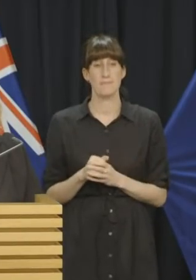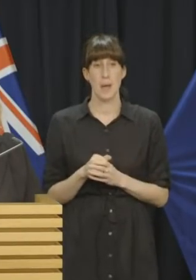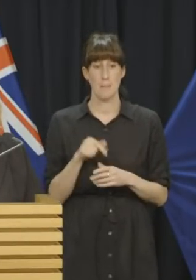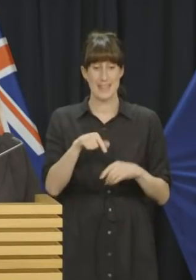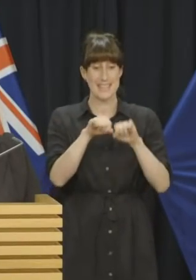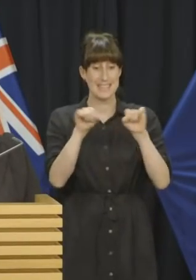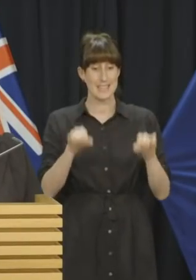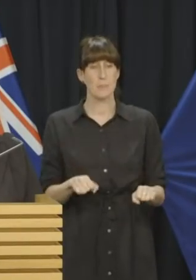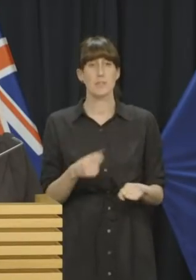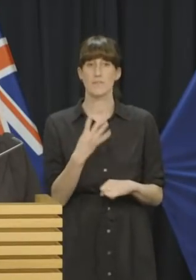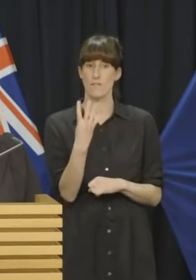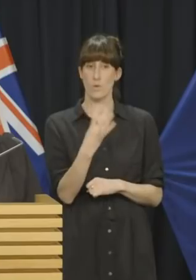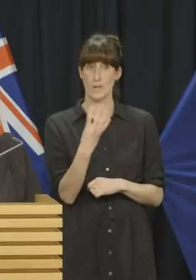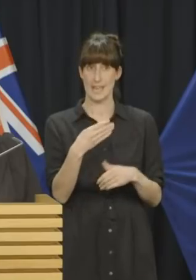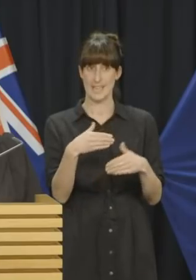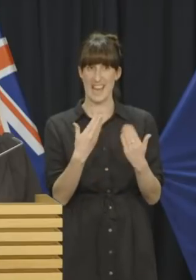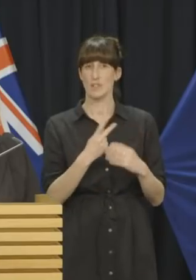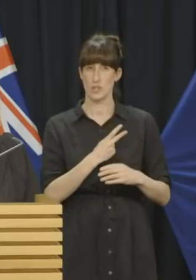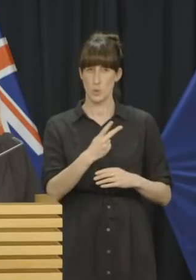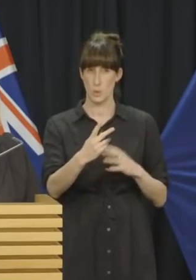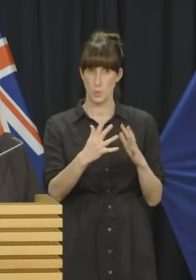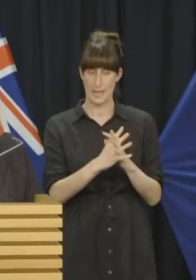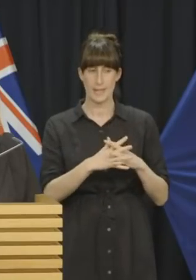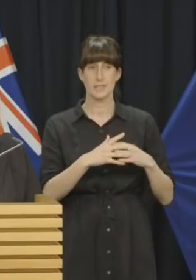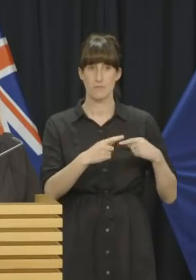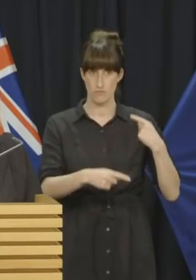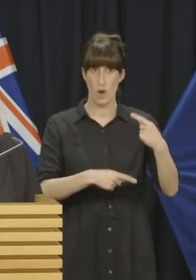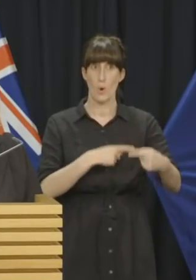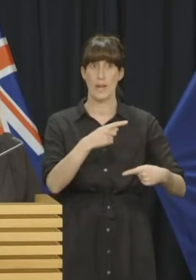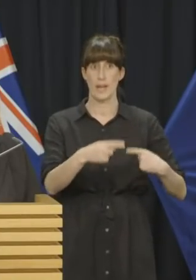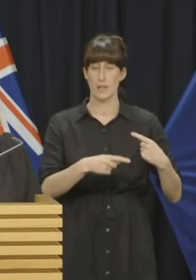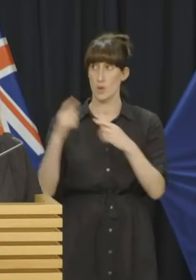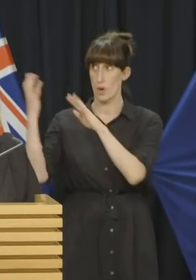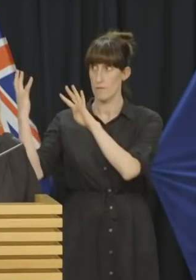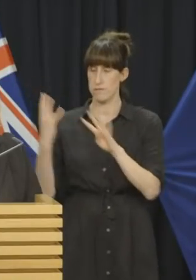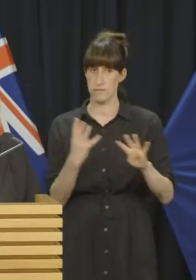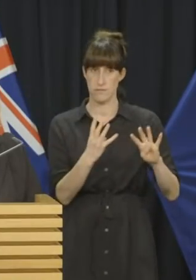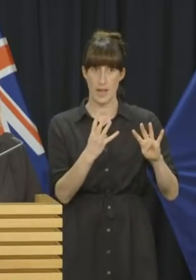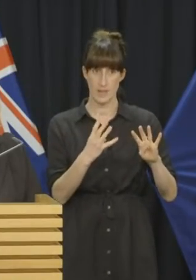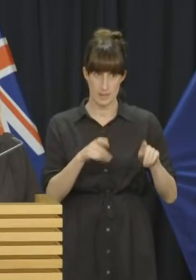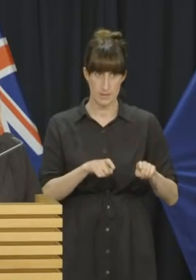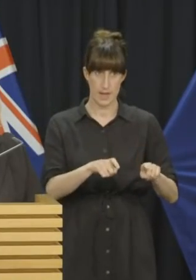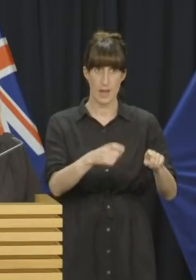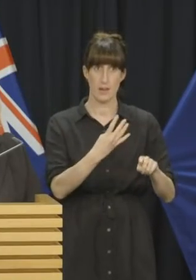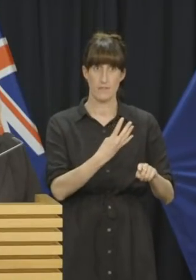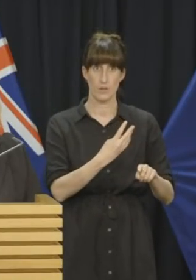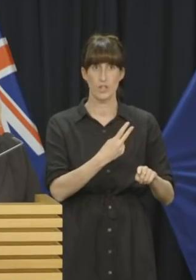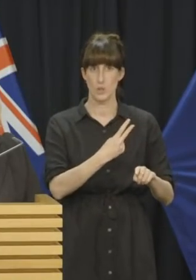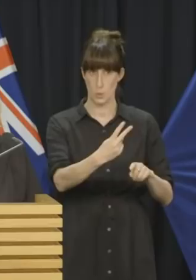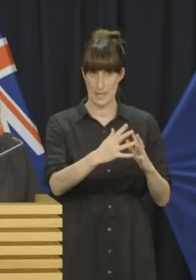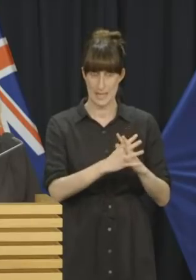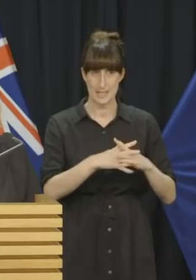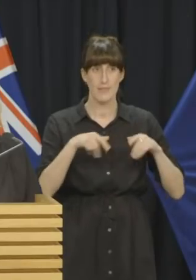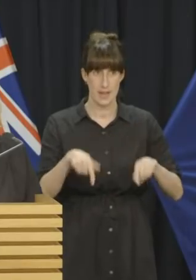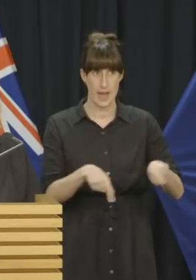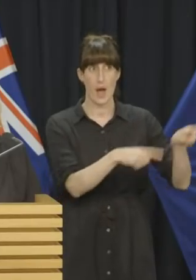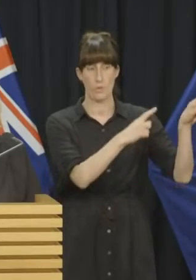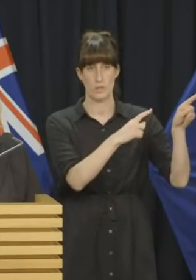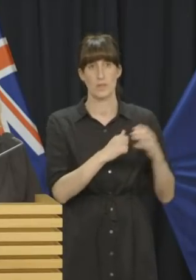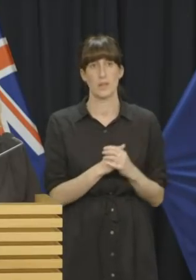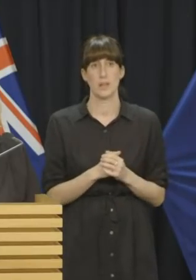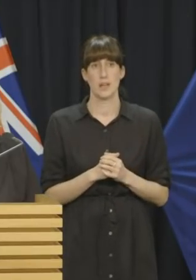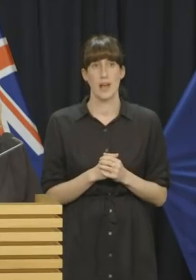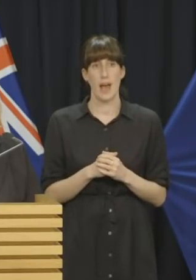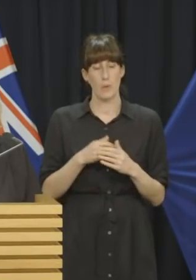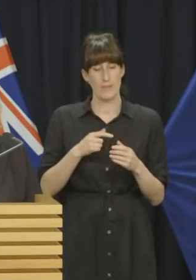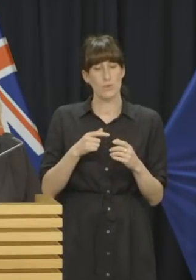14-day system, and what we now see is a rapidly increasing occupancy rate aligned to the resumption of ticketing data. For